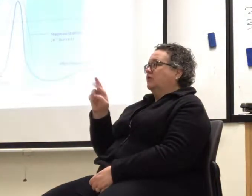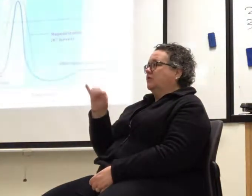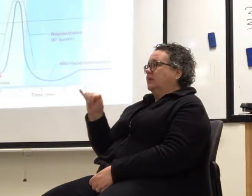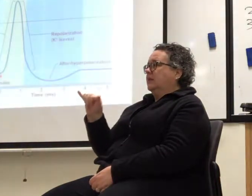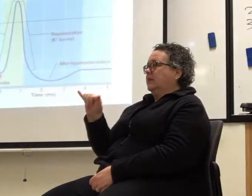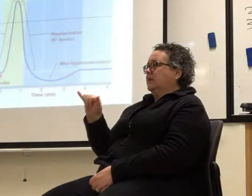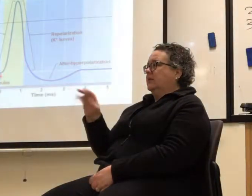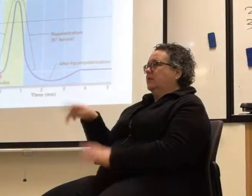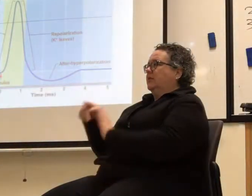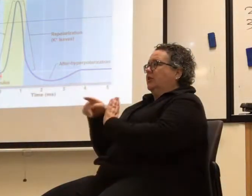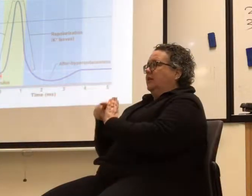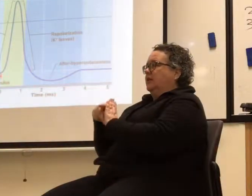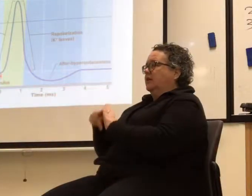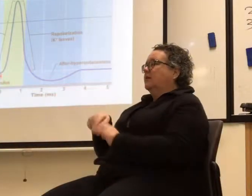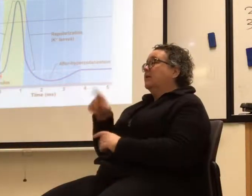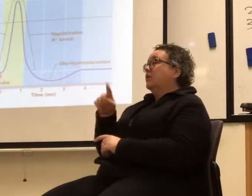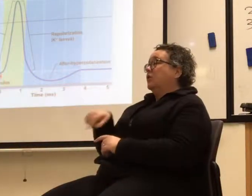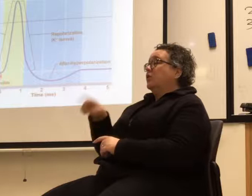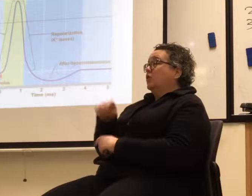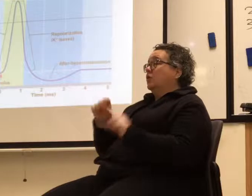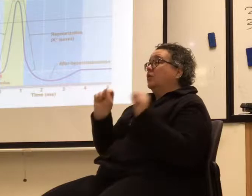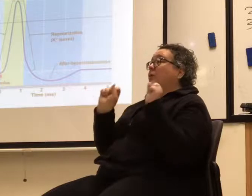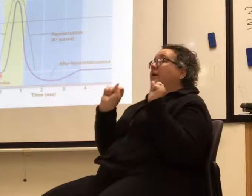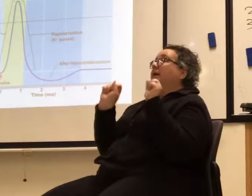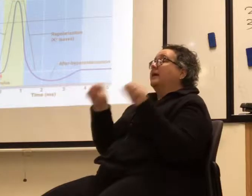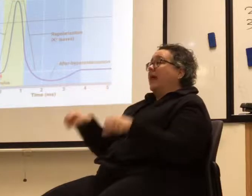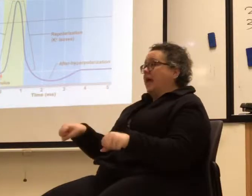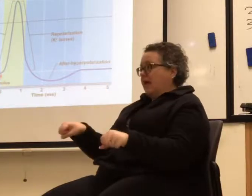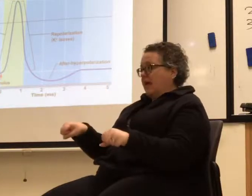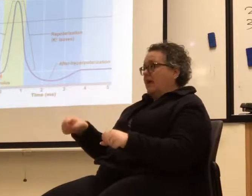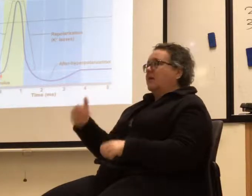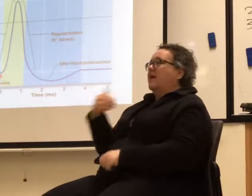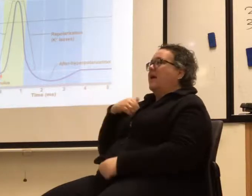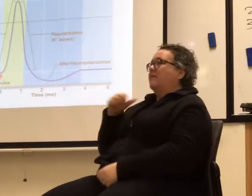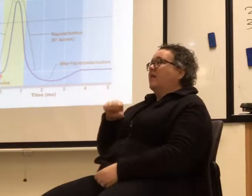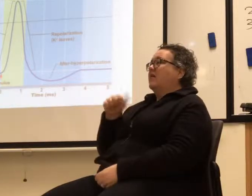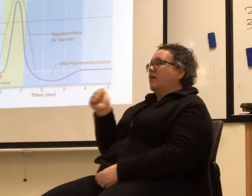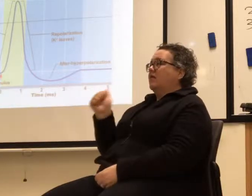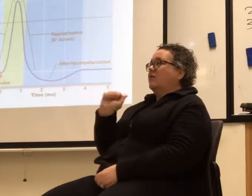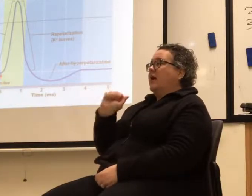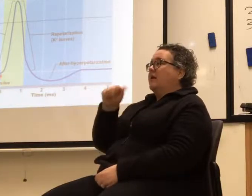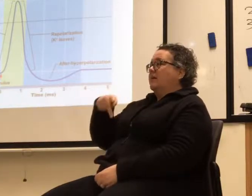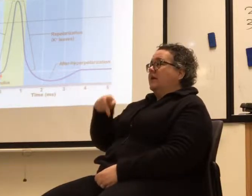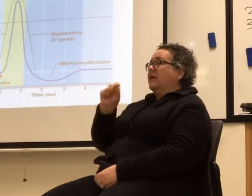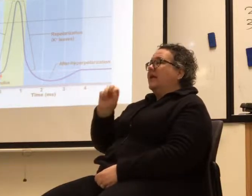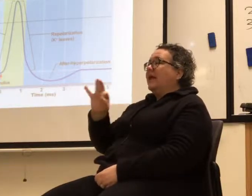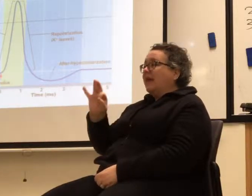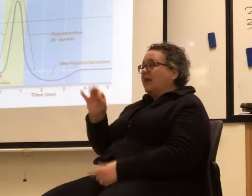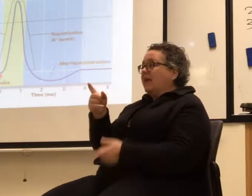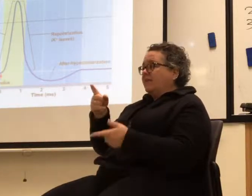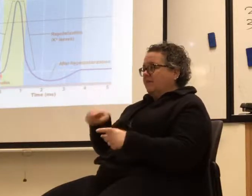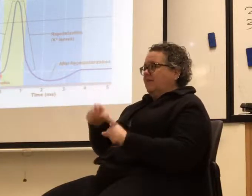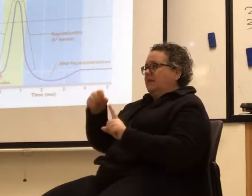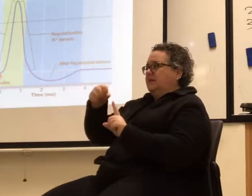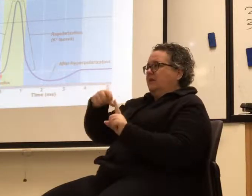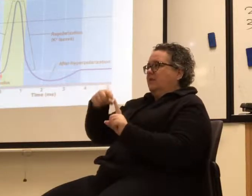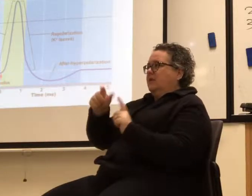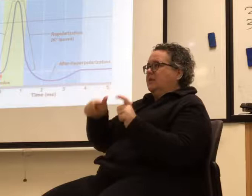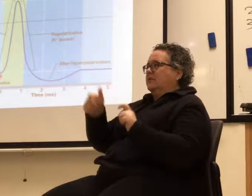period. You can get another AP if the stimulus is big enough.